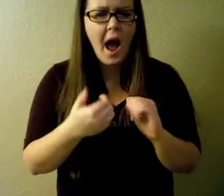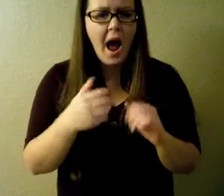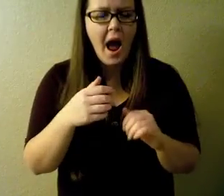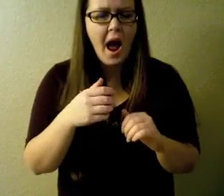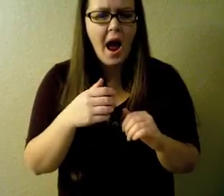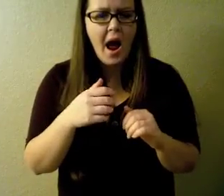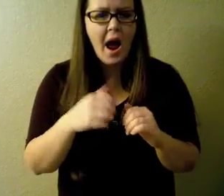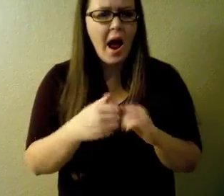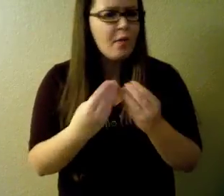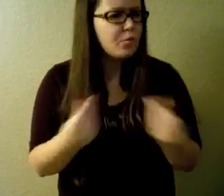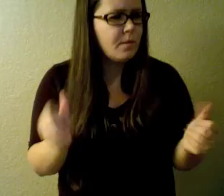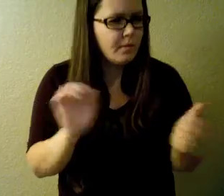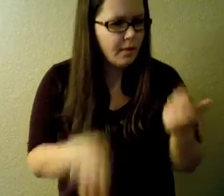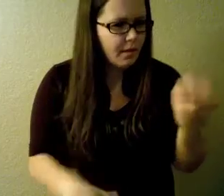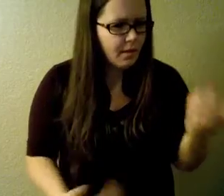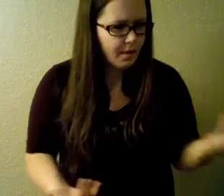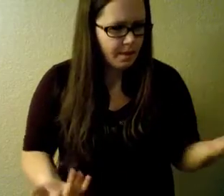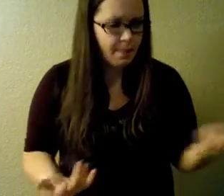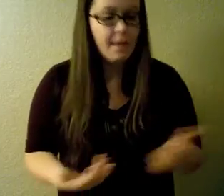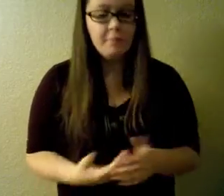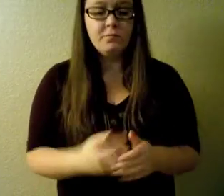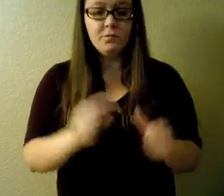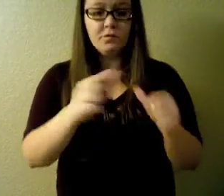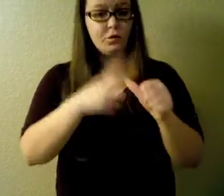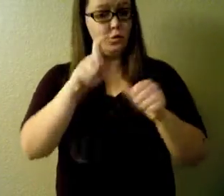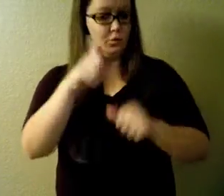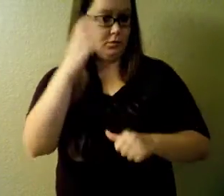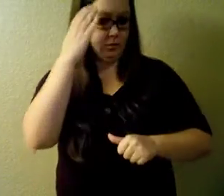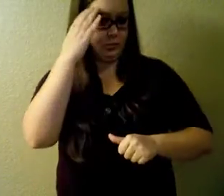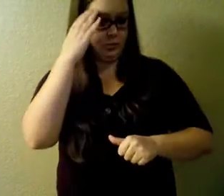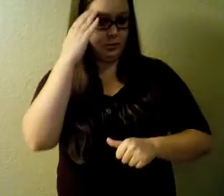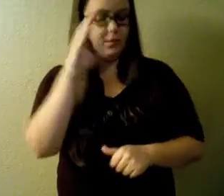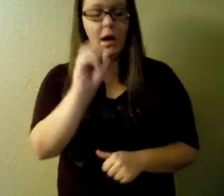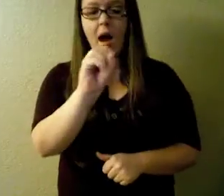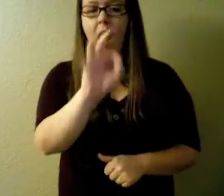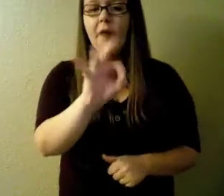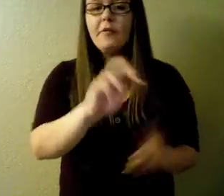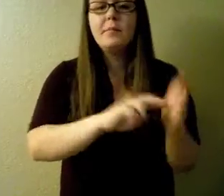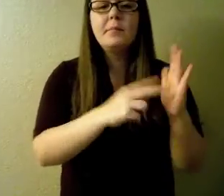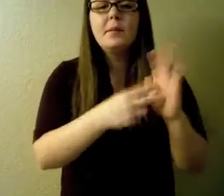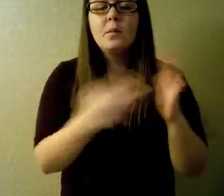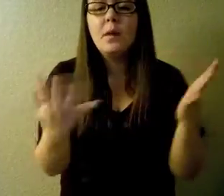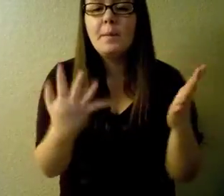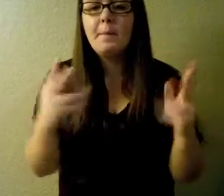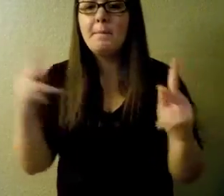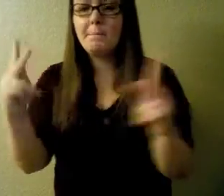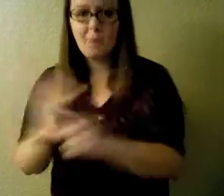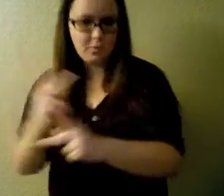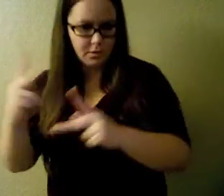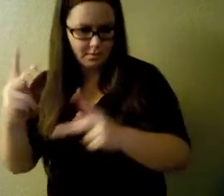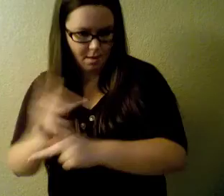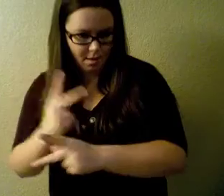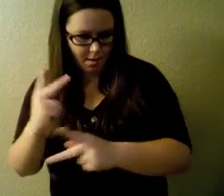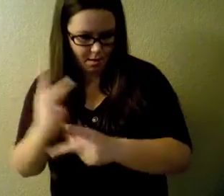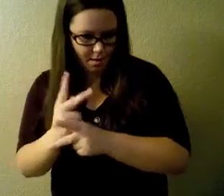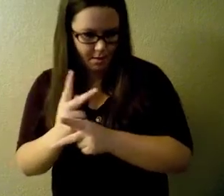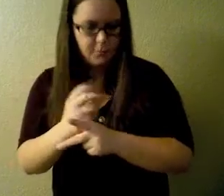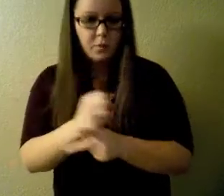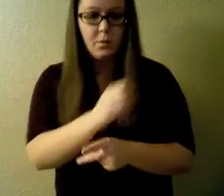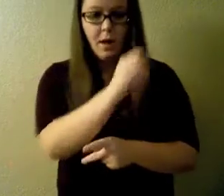that the word of means multiply in math. So put an X there meaning multiply. Some of you might